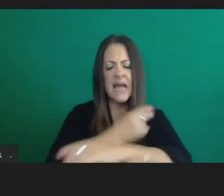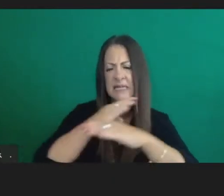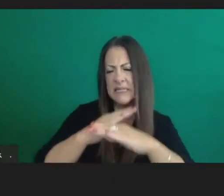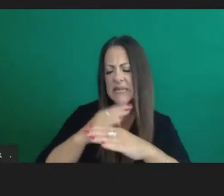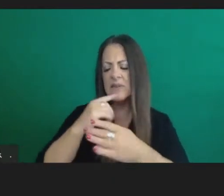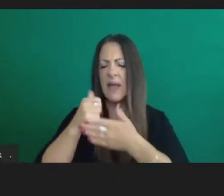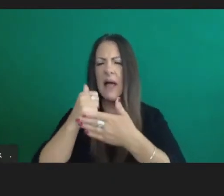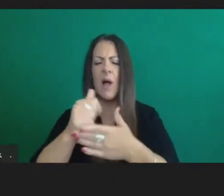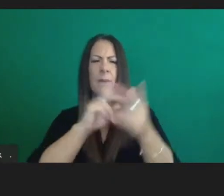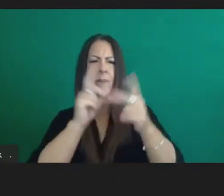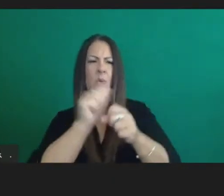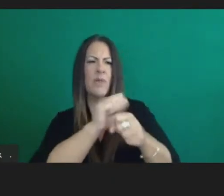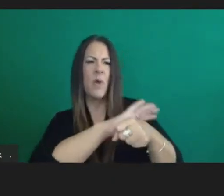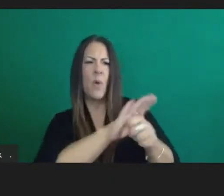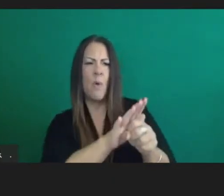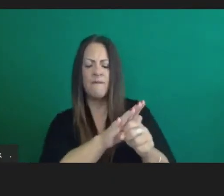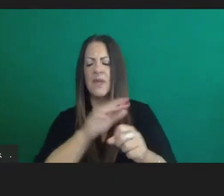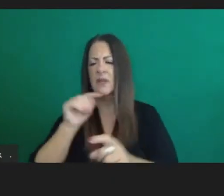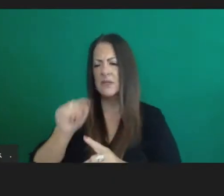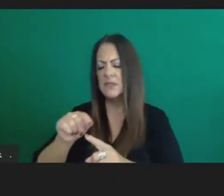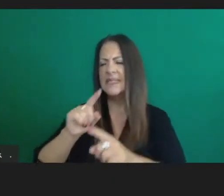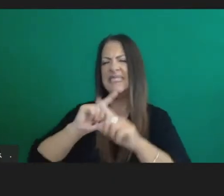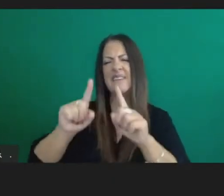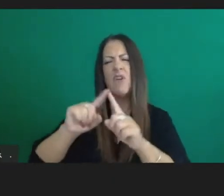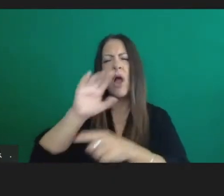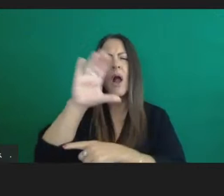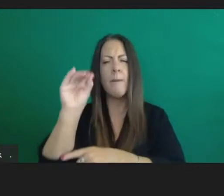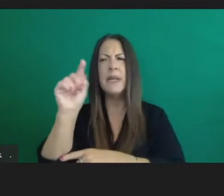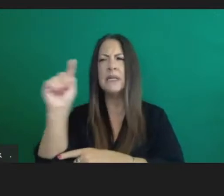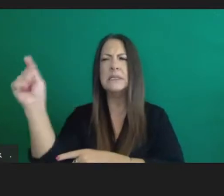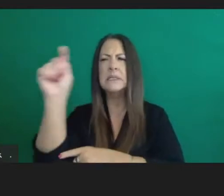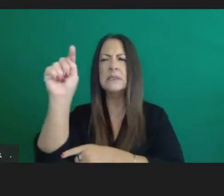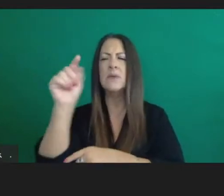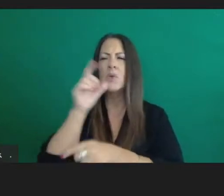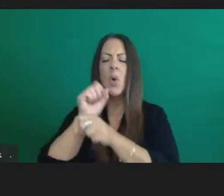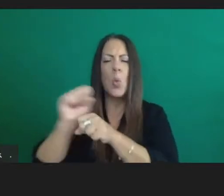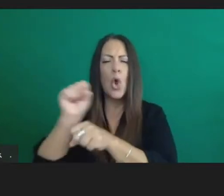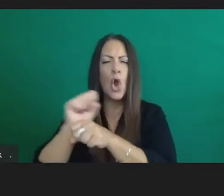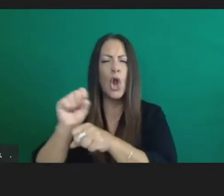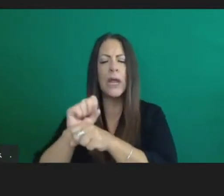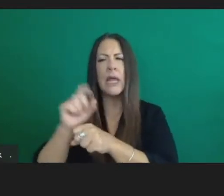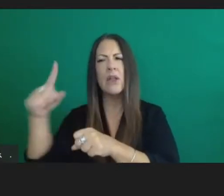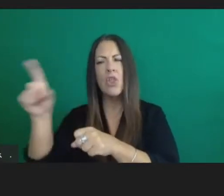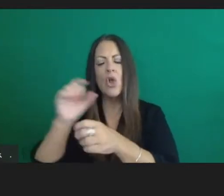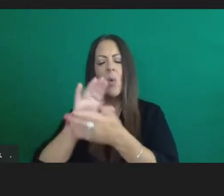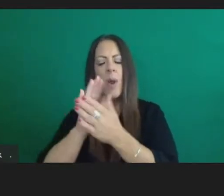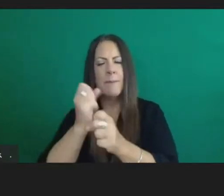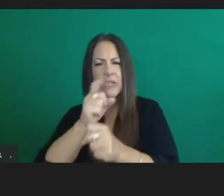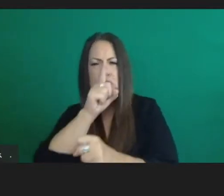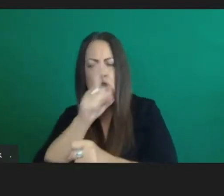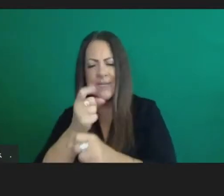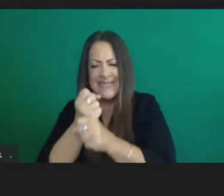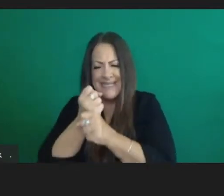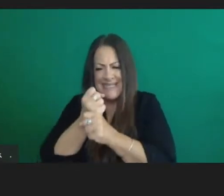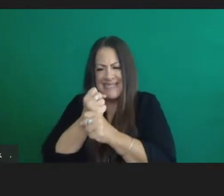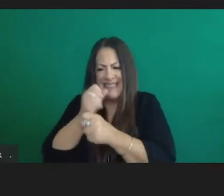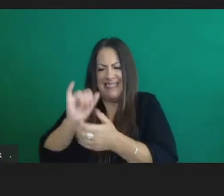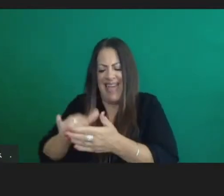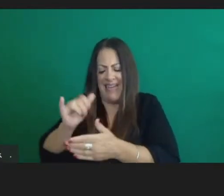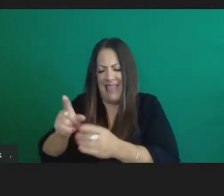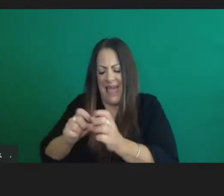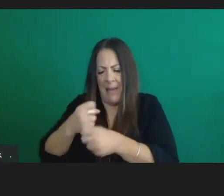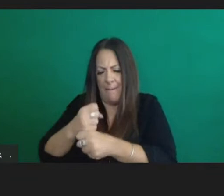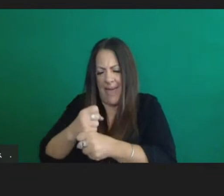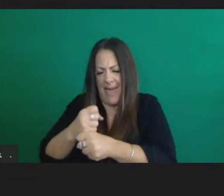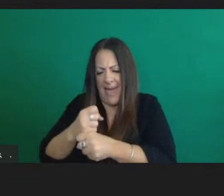And the companies you mentioned doing what I think is a responsible thing, looking at the information,